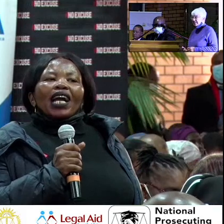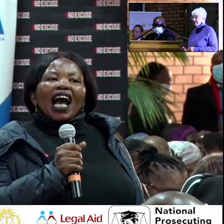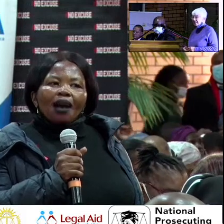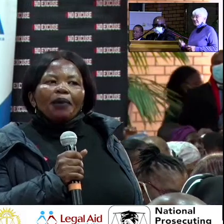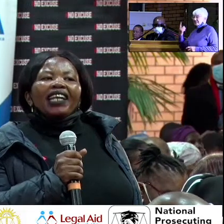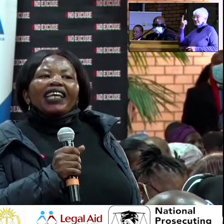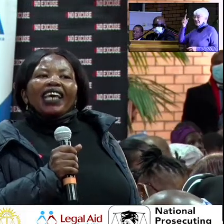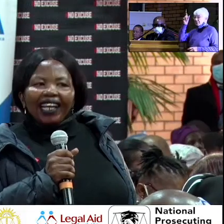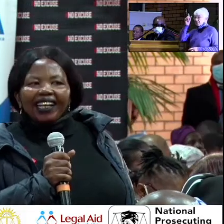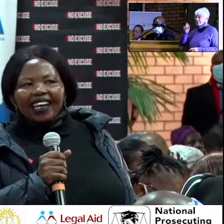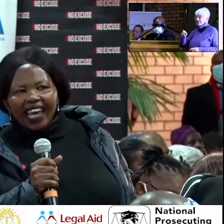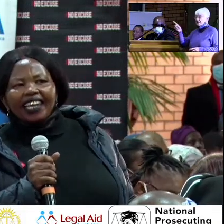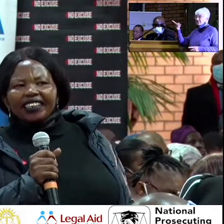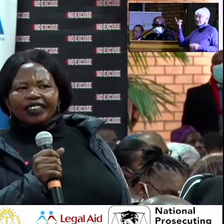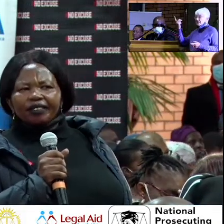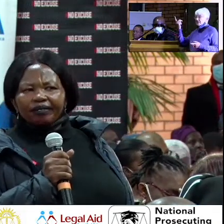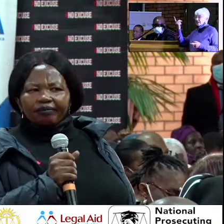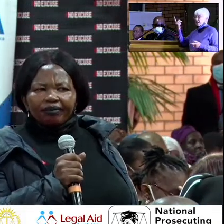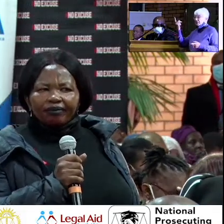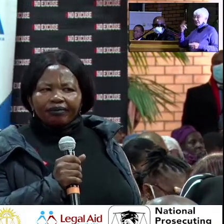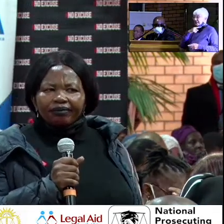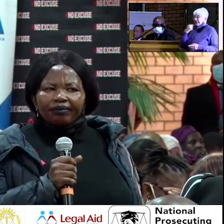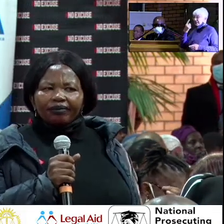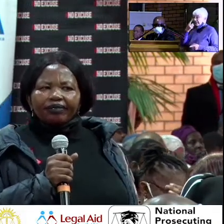to come and kill again.